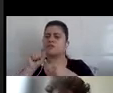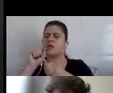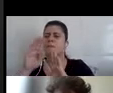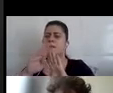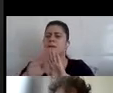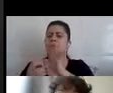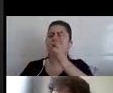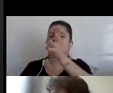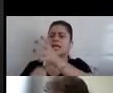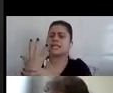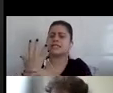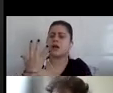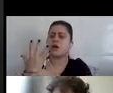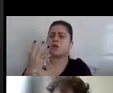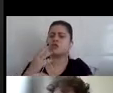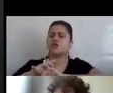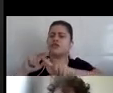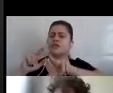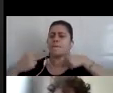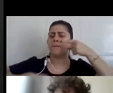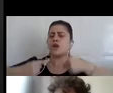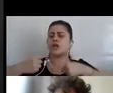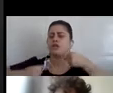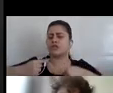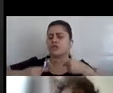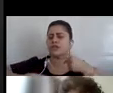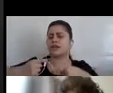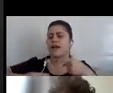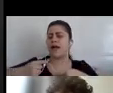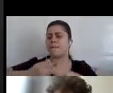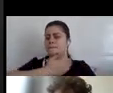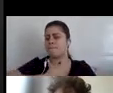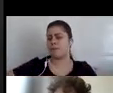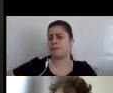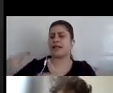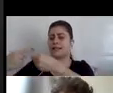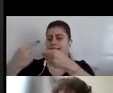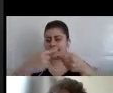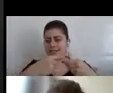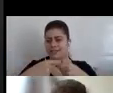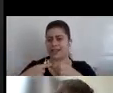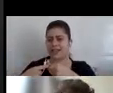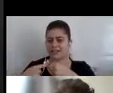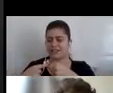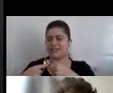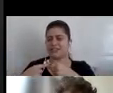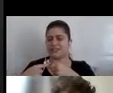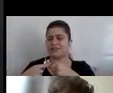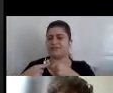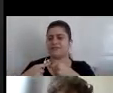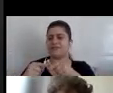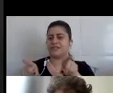their cities, or the involvement of the food stakeholder within the city and within the city